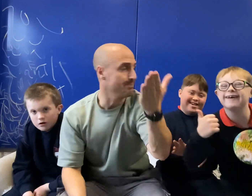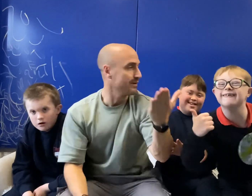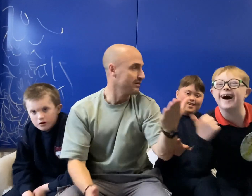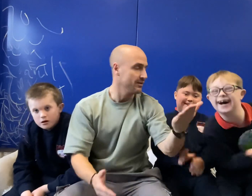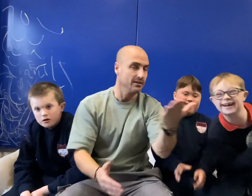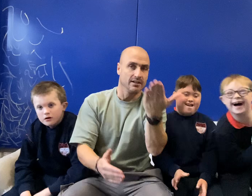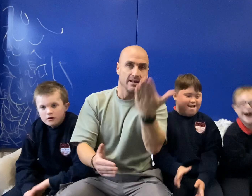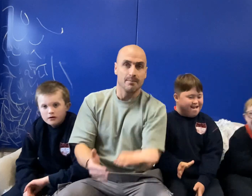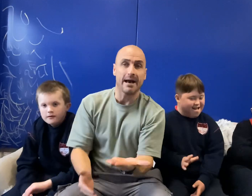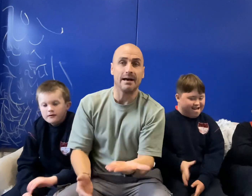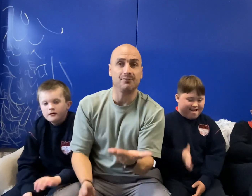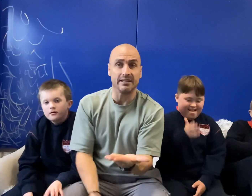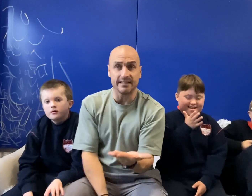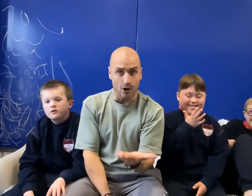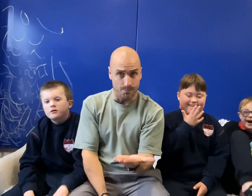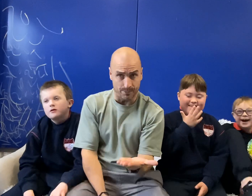handshake. Palm facing up.